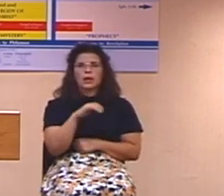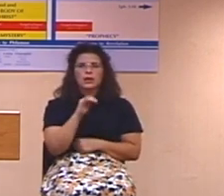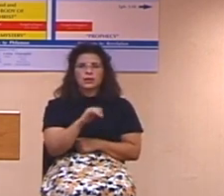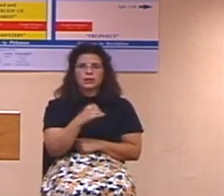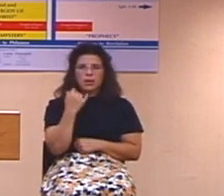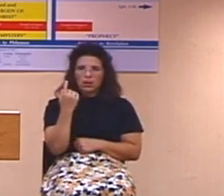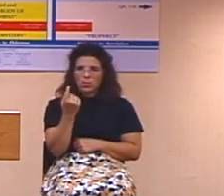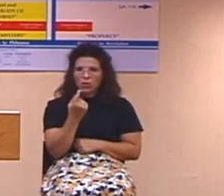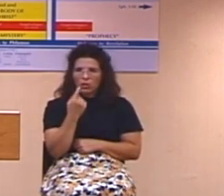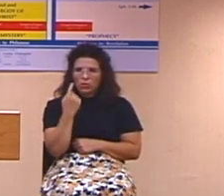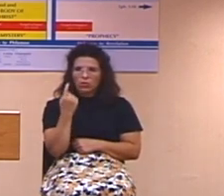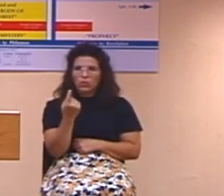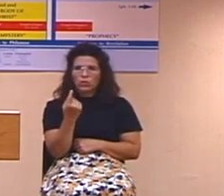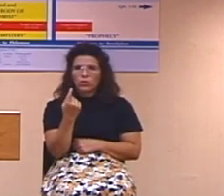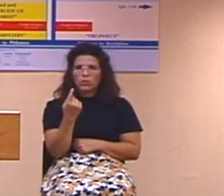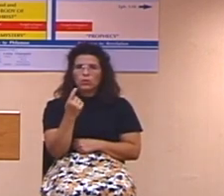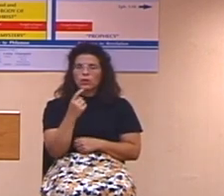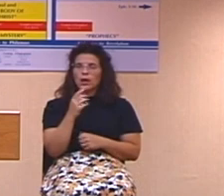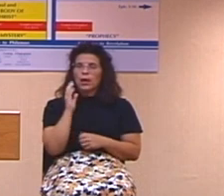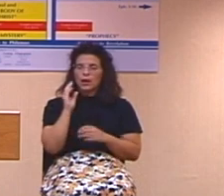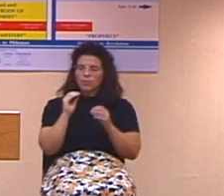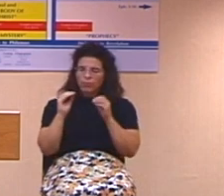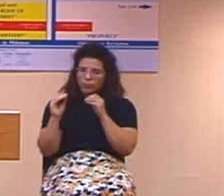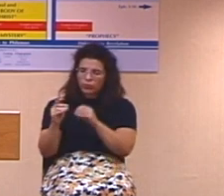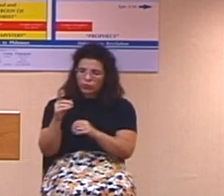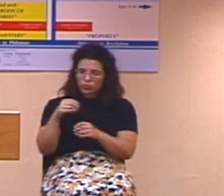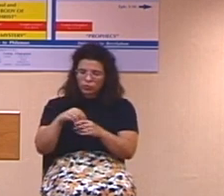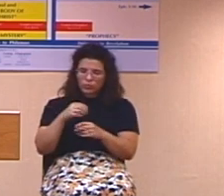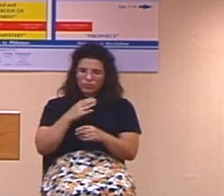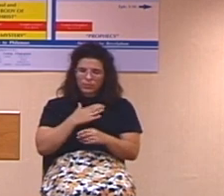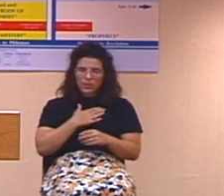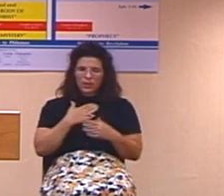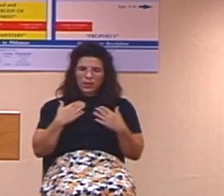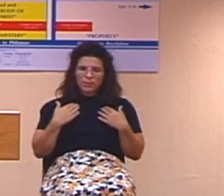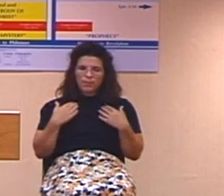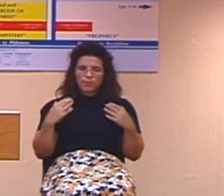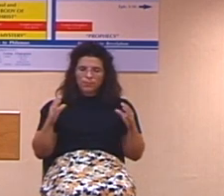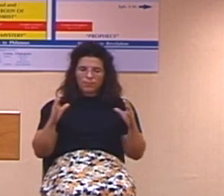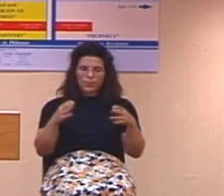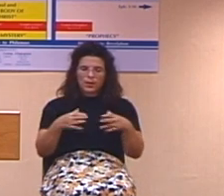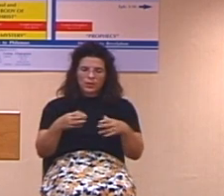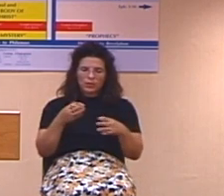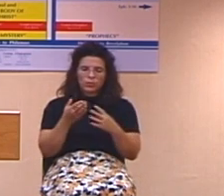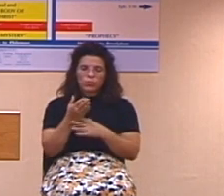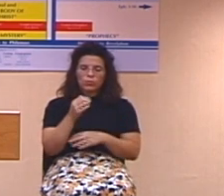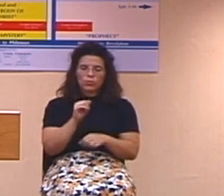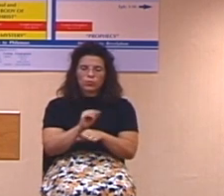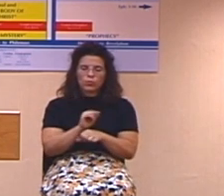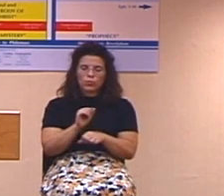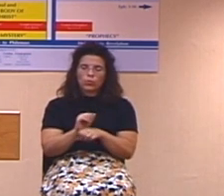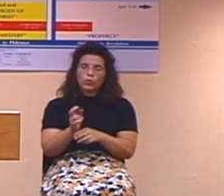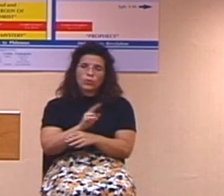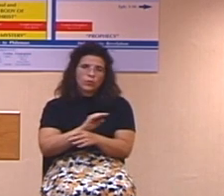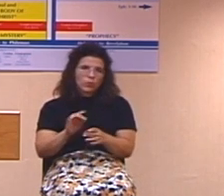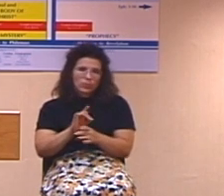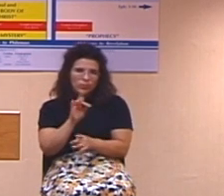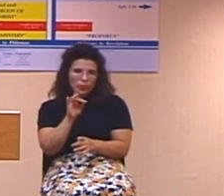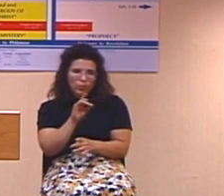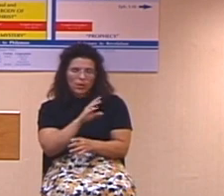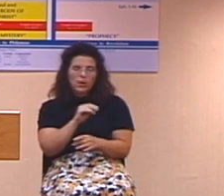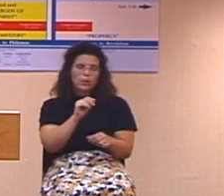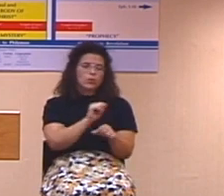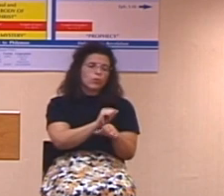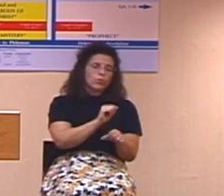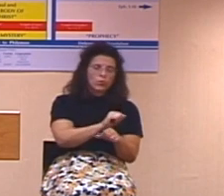that alone, I placed you into my body through the work of the Holy Spirit and the work of the